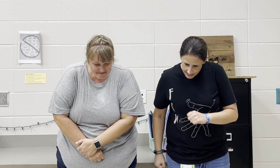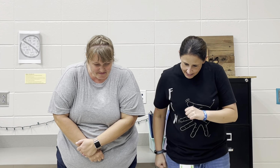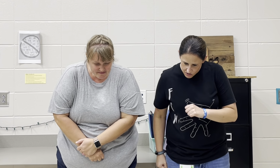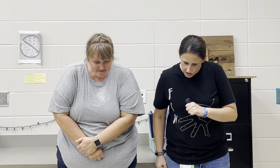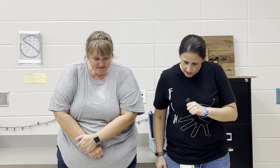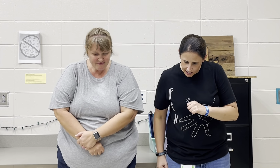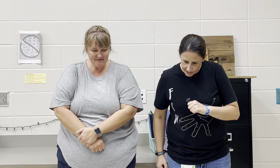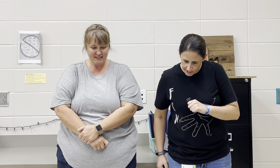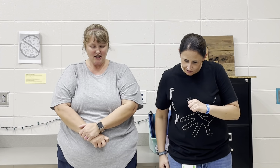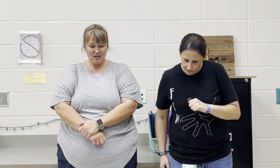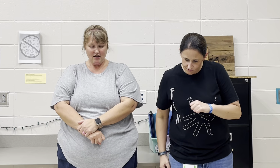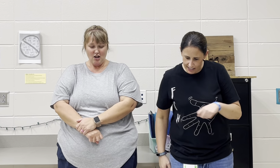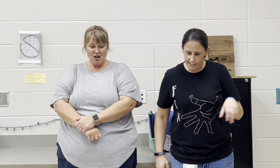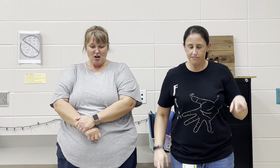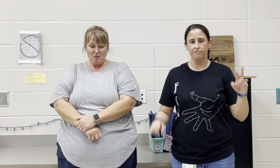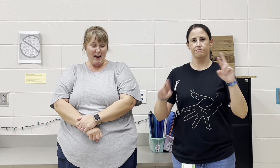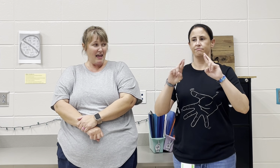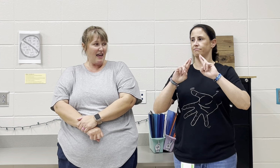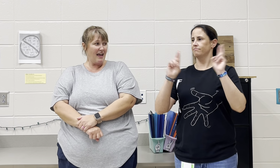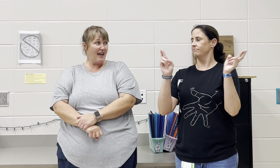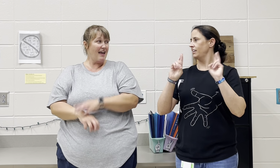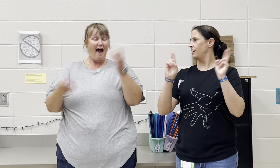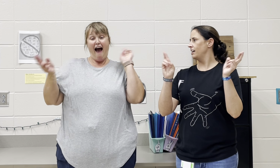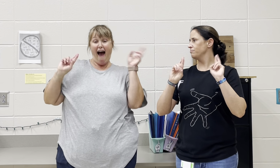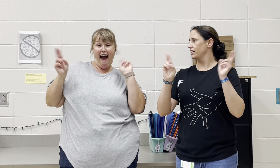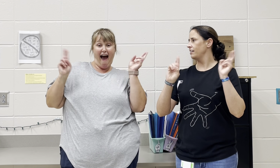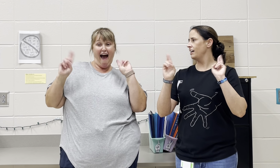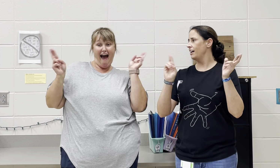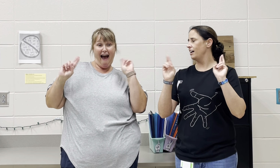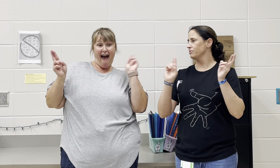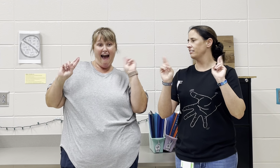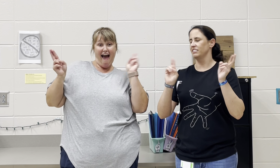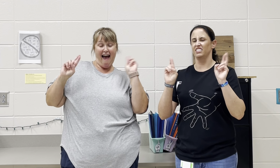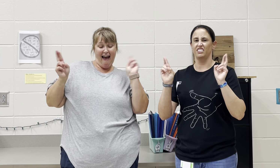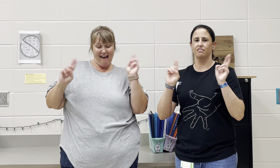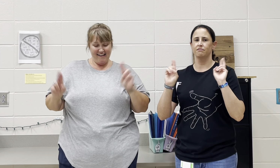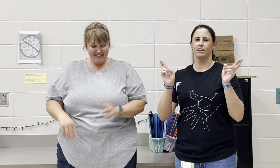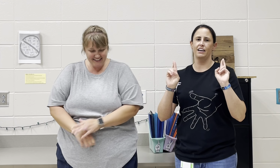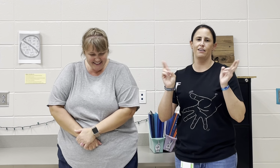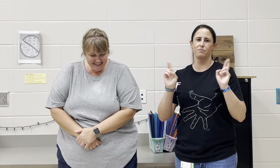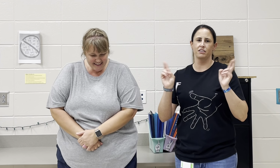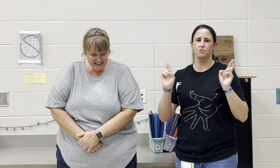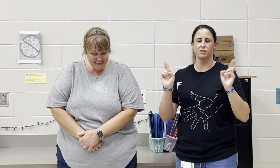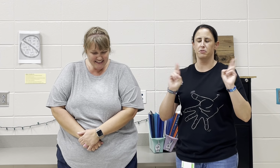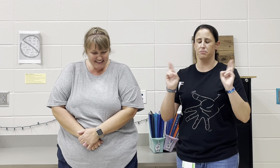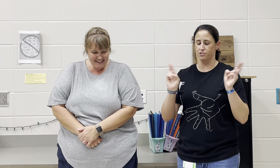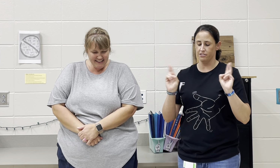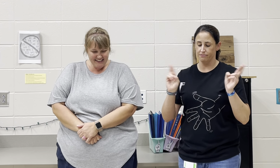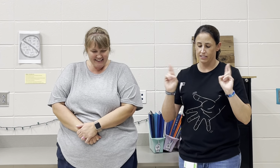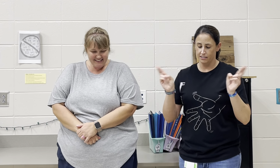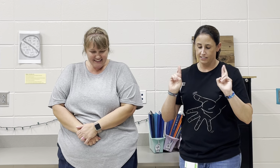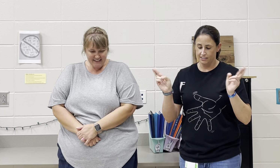Next one. Ready? Ready. I'm ready. No, I'm not a SpongeBob person.